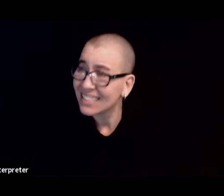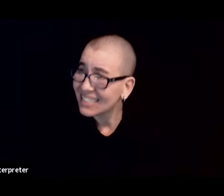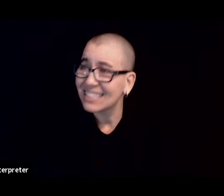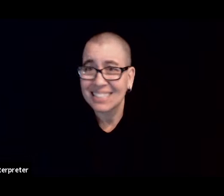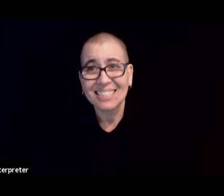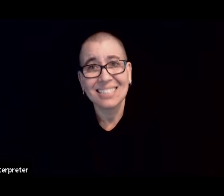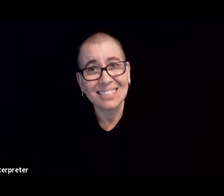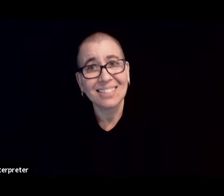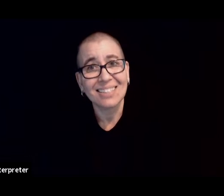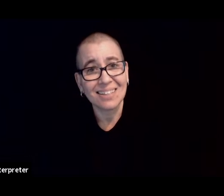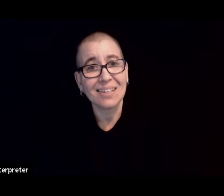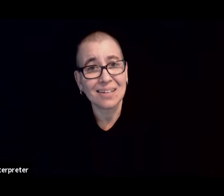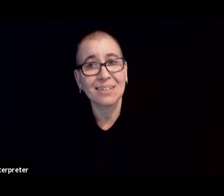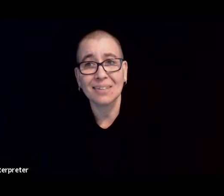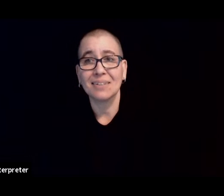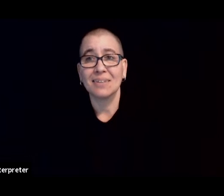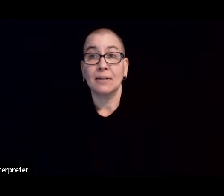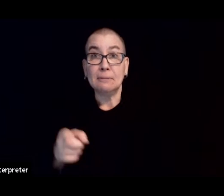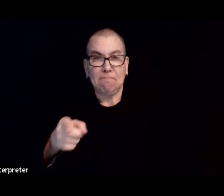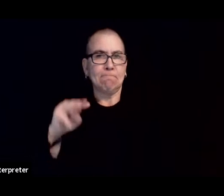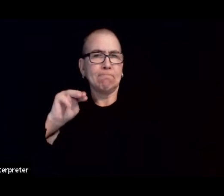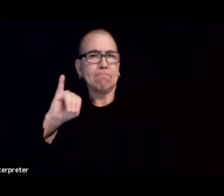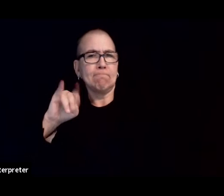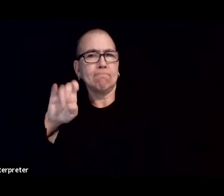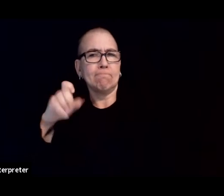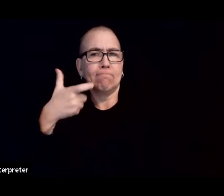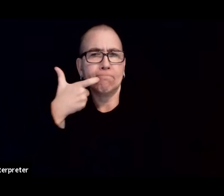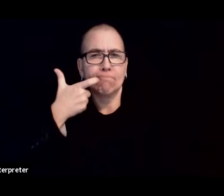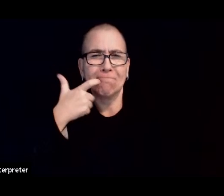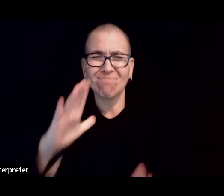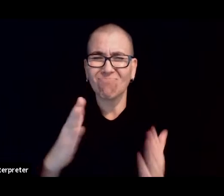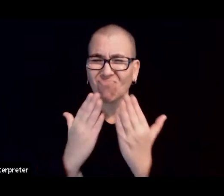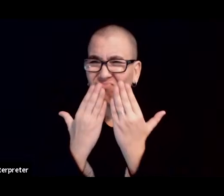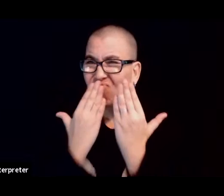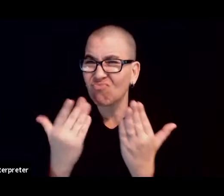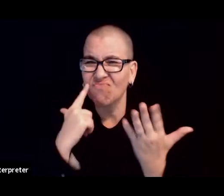All right, that is all the time we have for this afternoon. Any reporters with additional